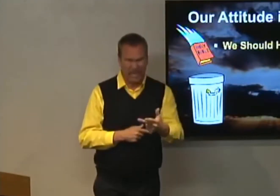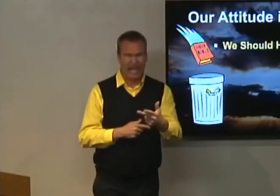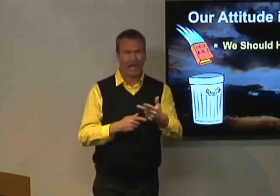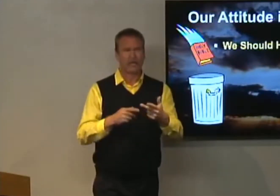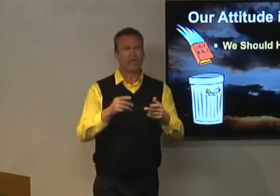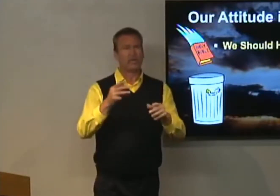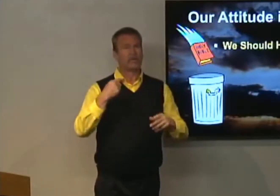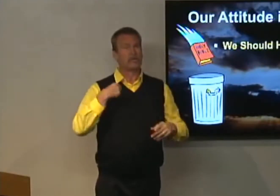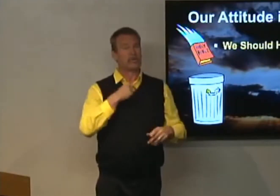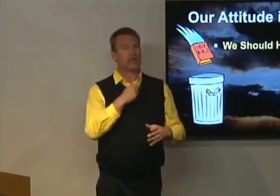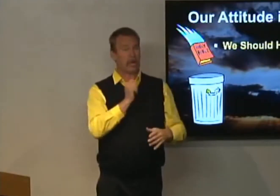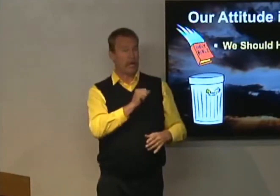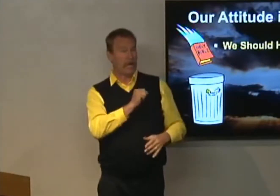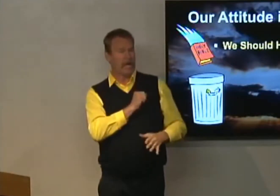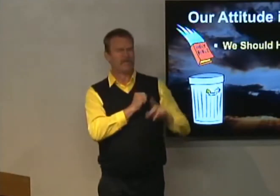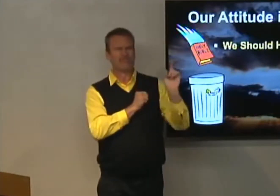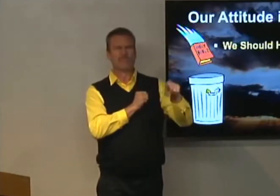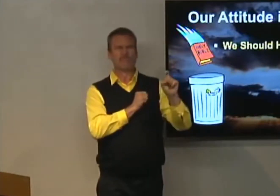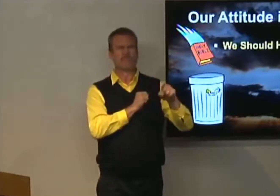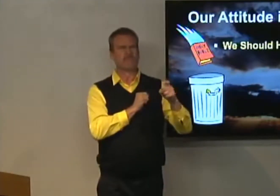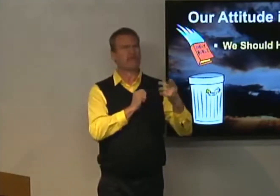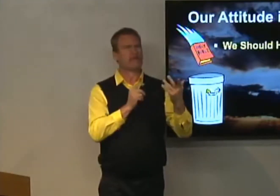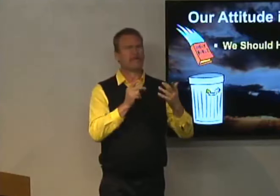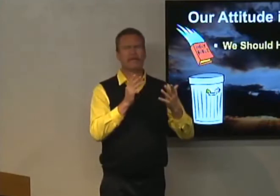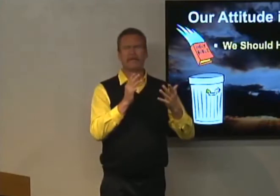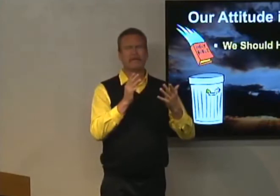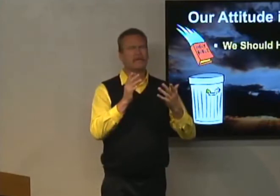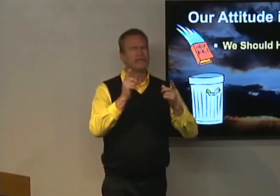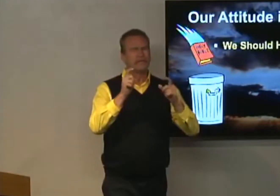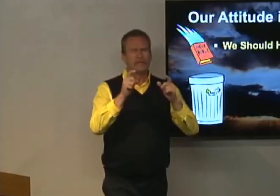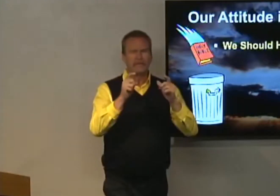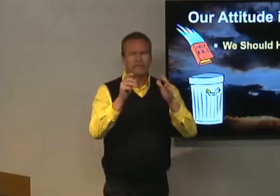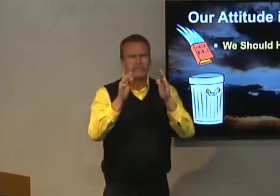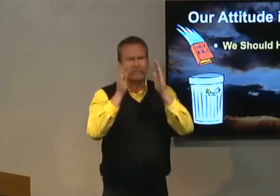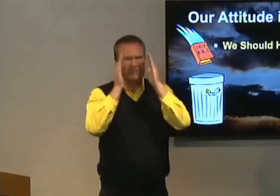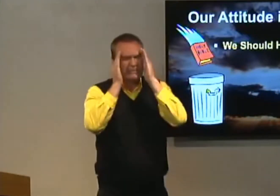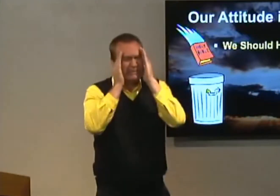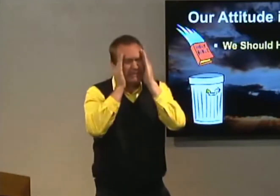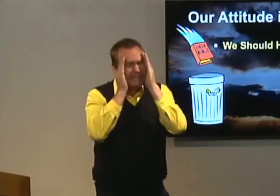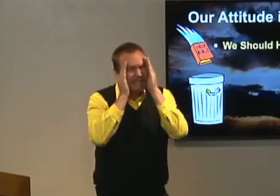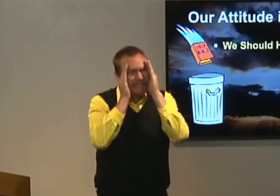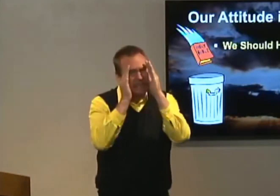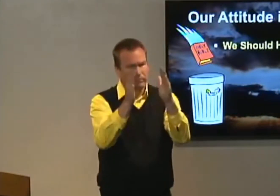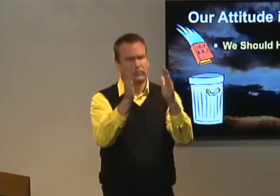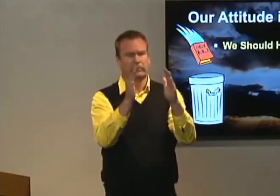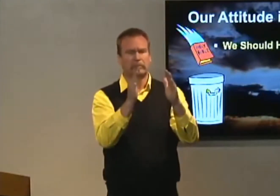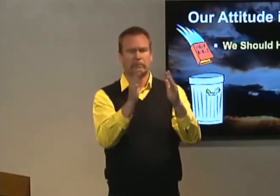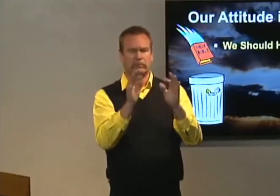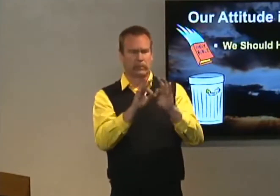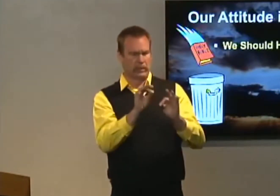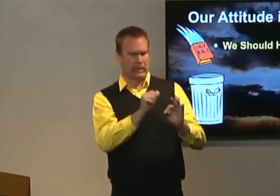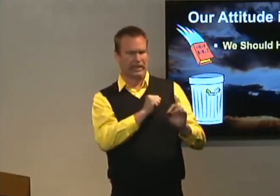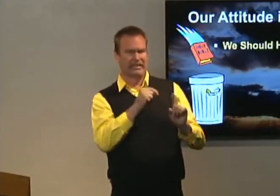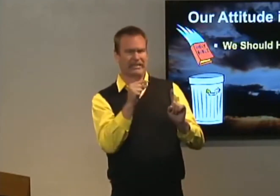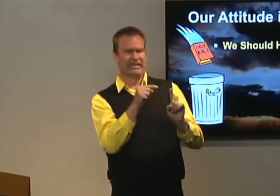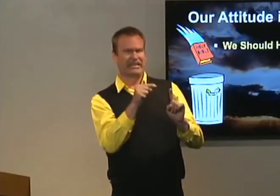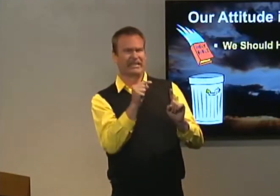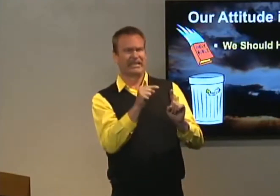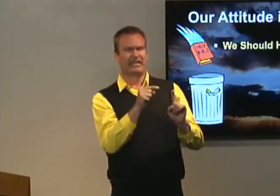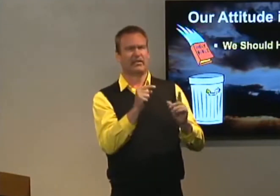So I have a few facts here that I want to, about our attitude, about the last days. You know, we should have